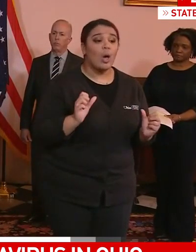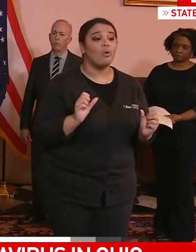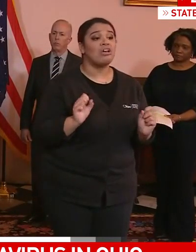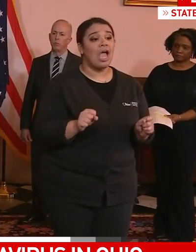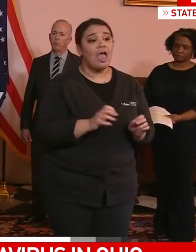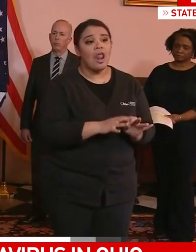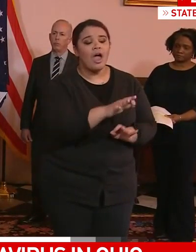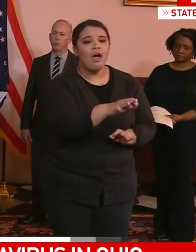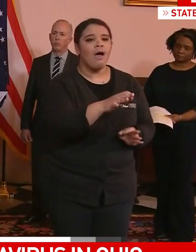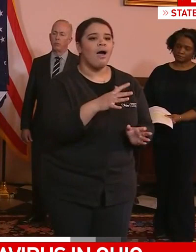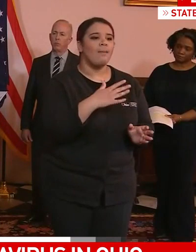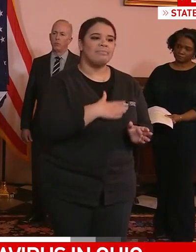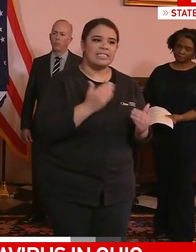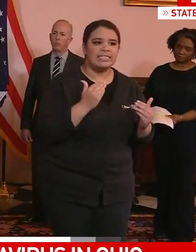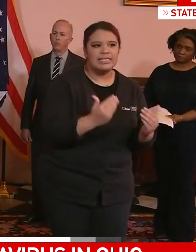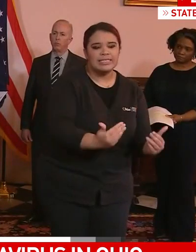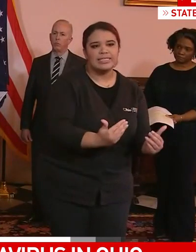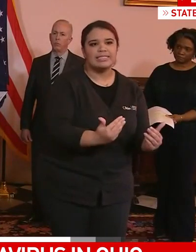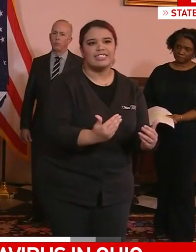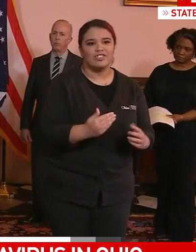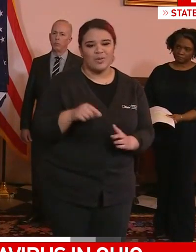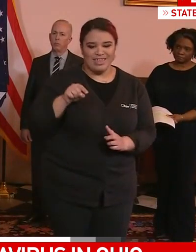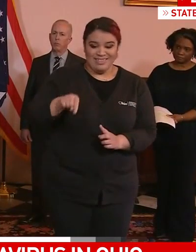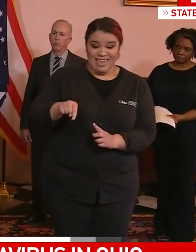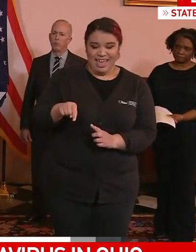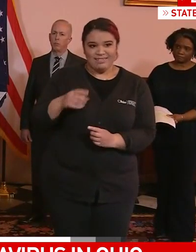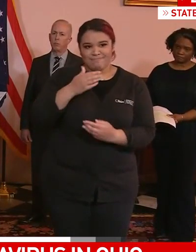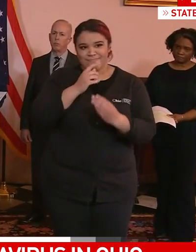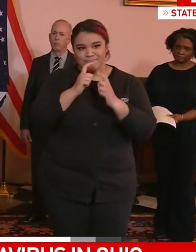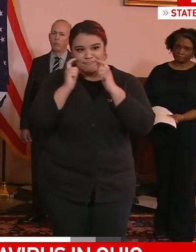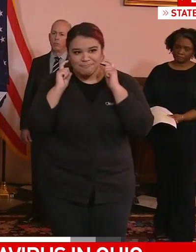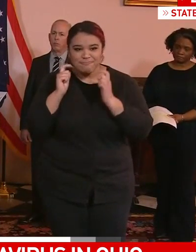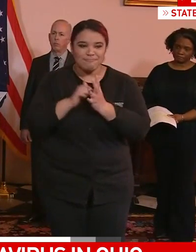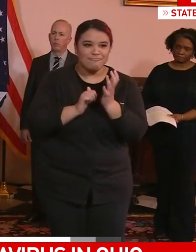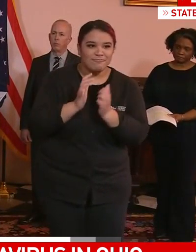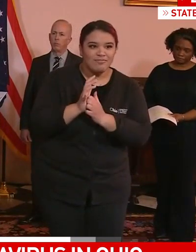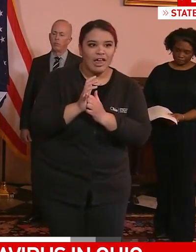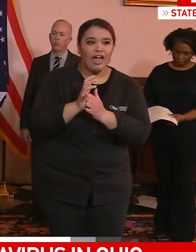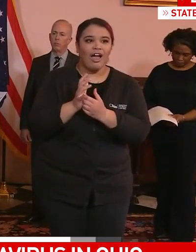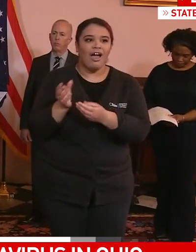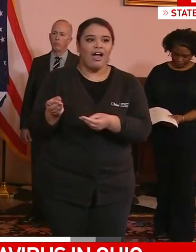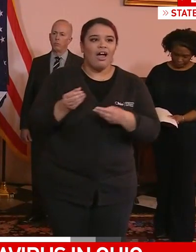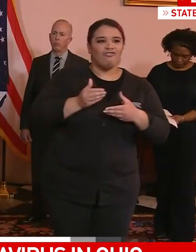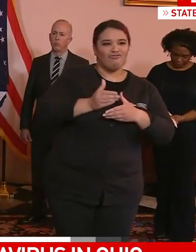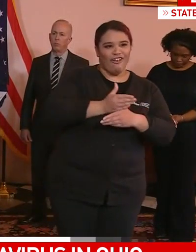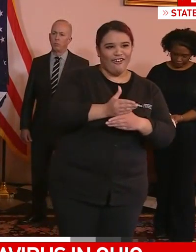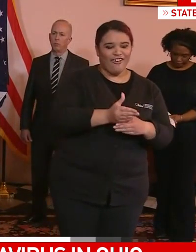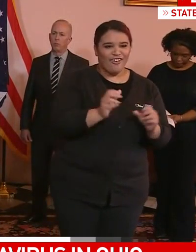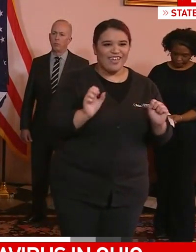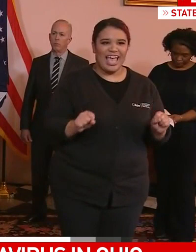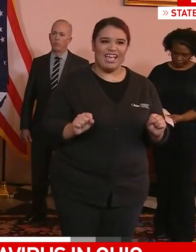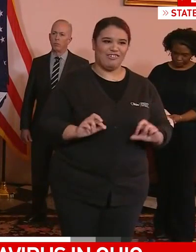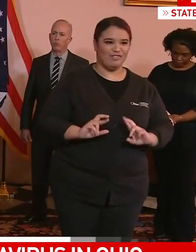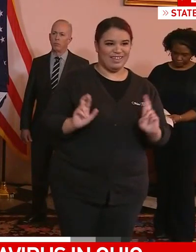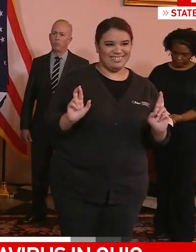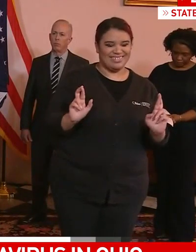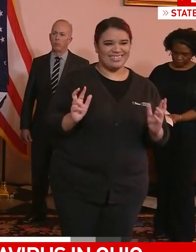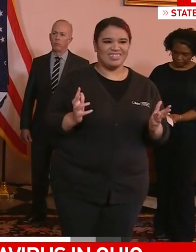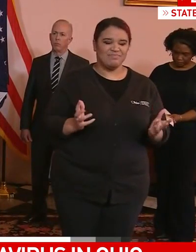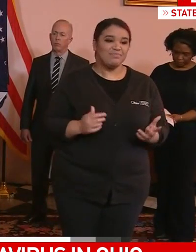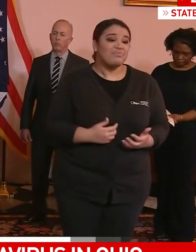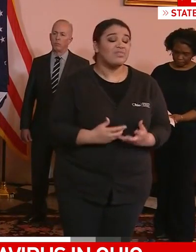and that makes more of that available. At this point, I'm going to turn it over to Dr. Amy